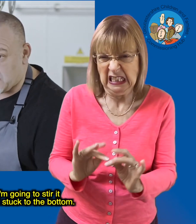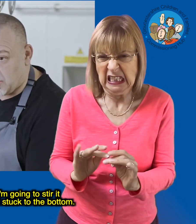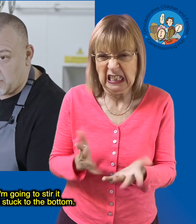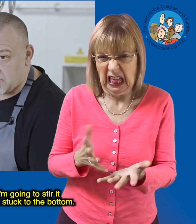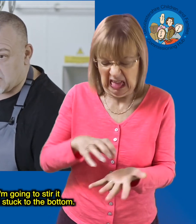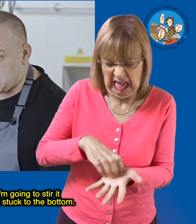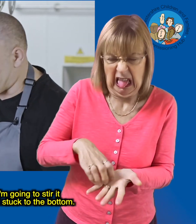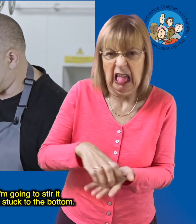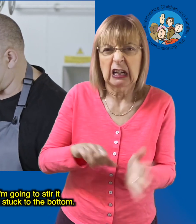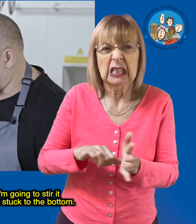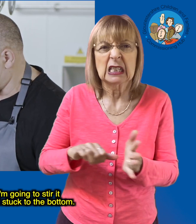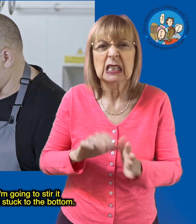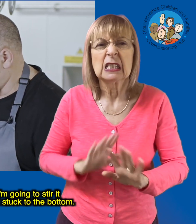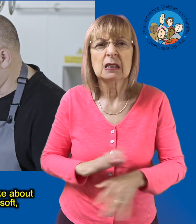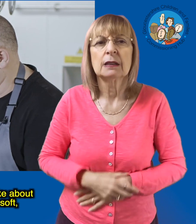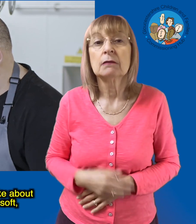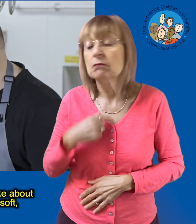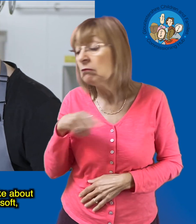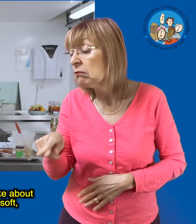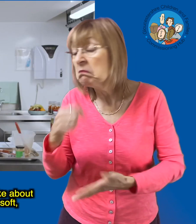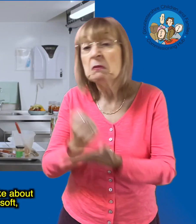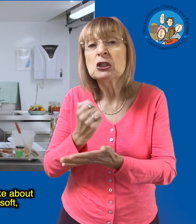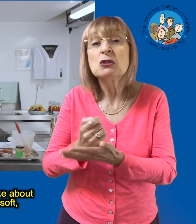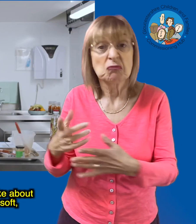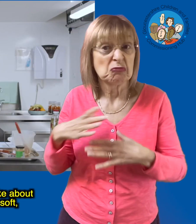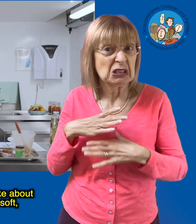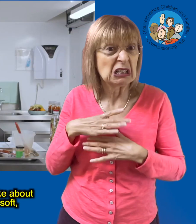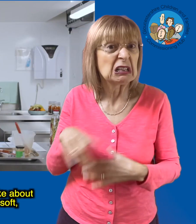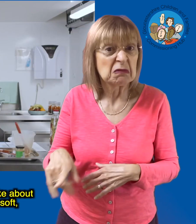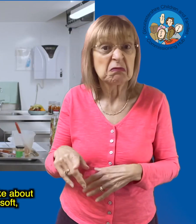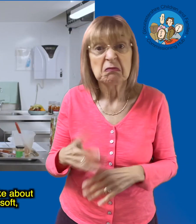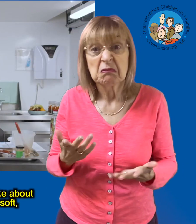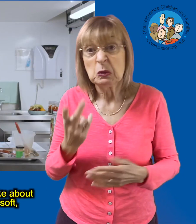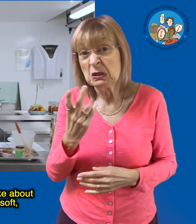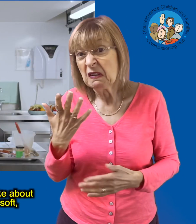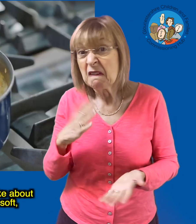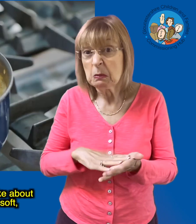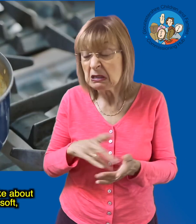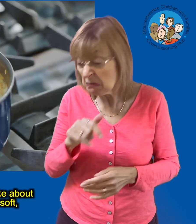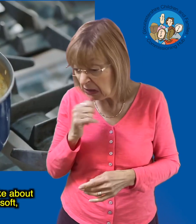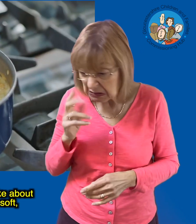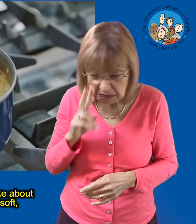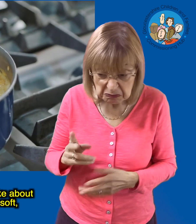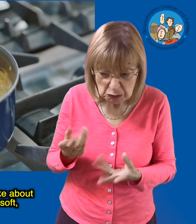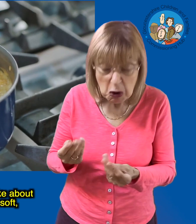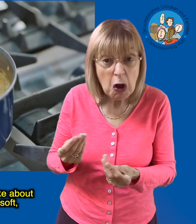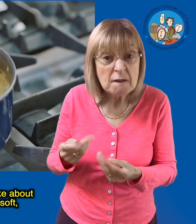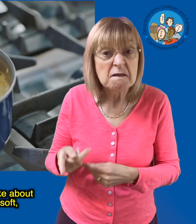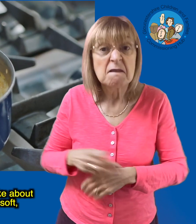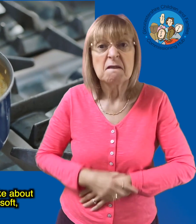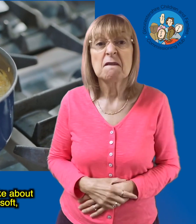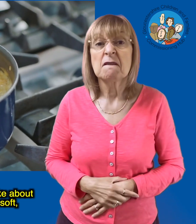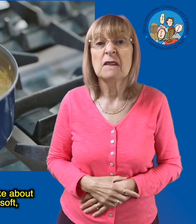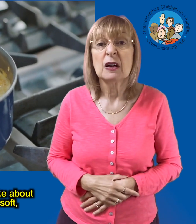process so it's not all stuck to the bottom. And like I said, my mash is cooking now, which that will take about 25 minutes to cook